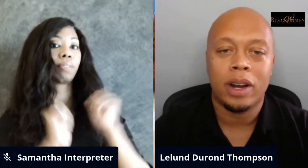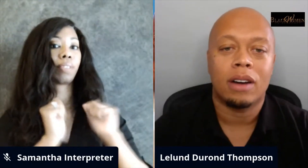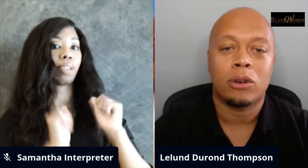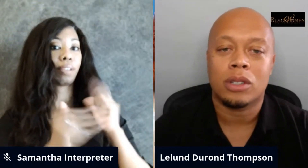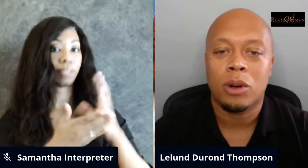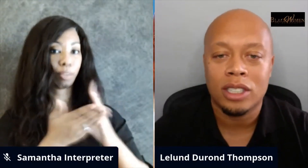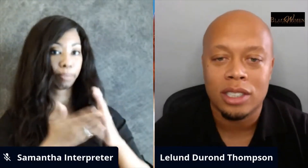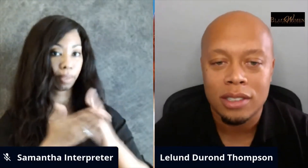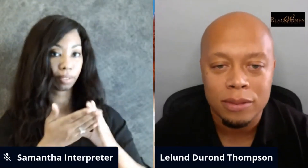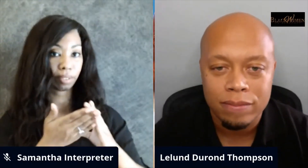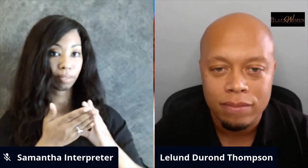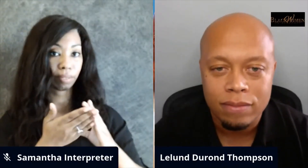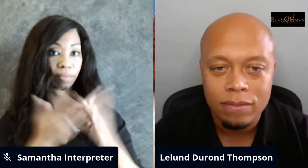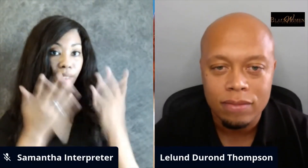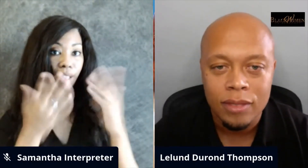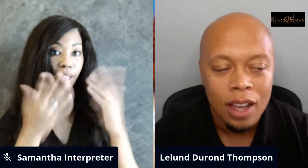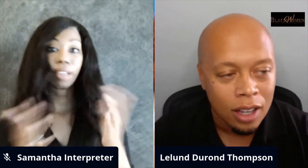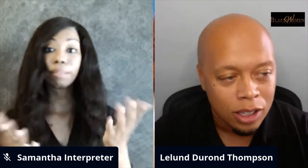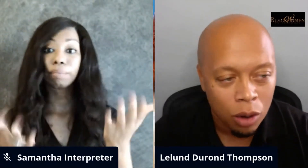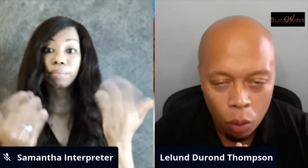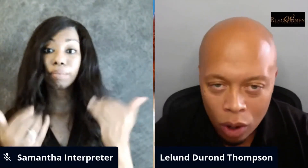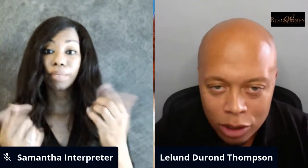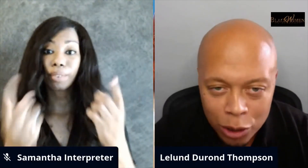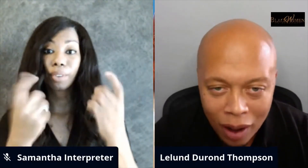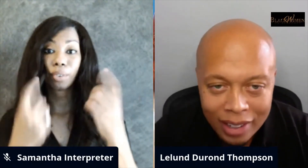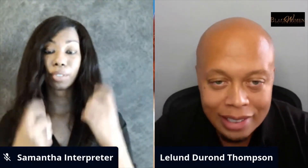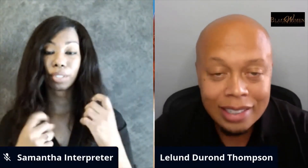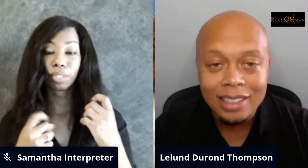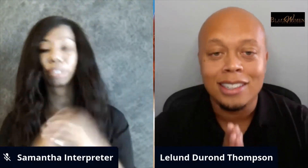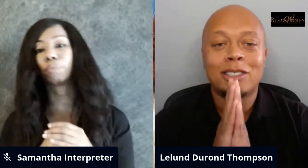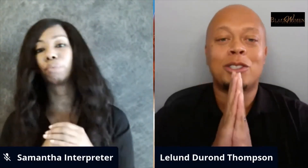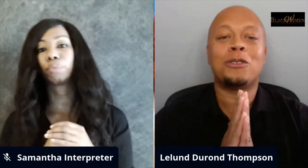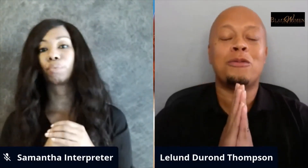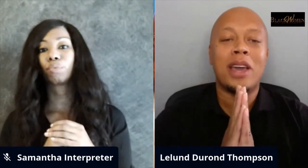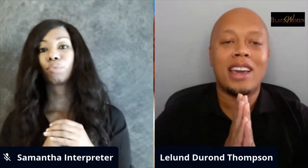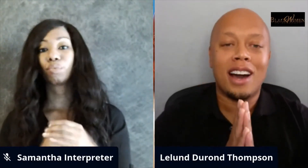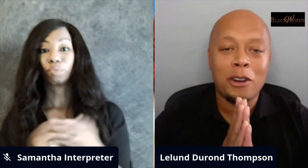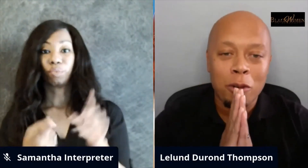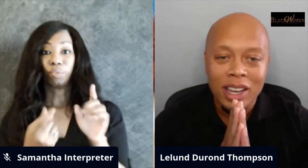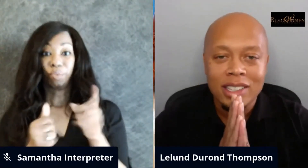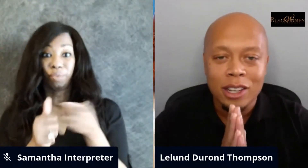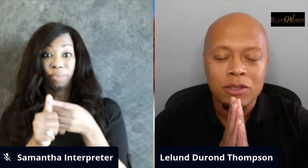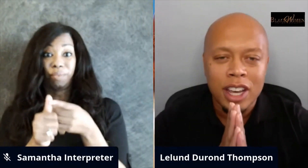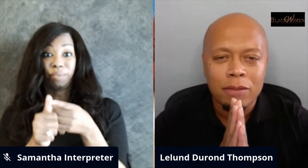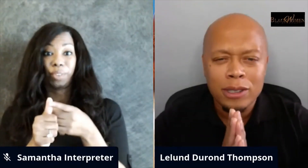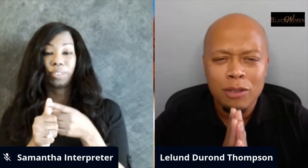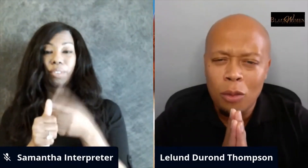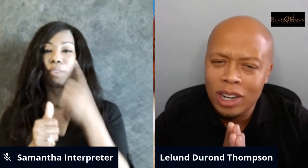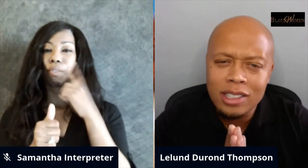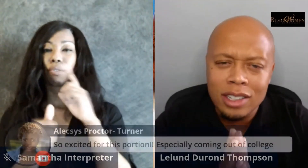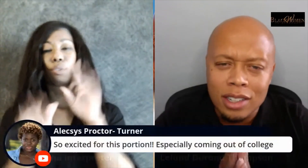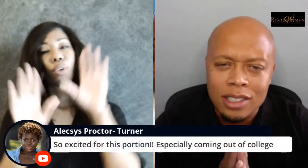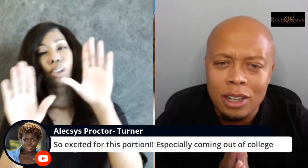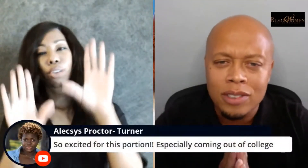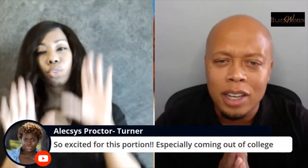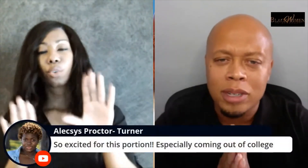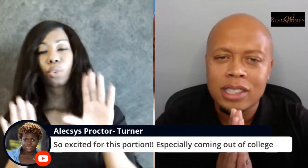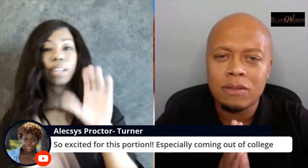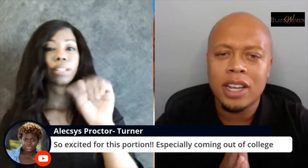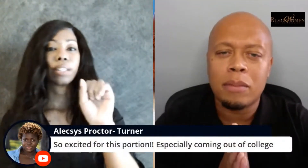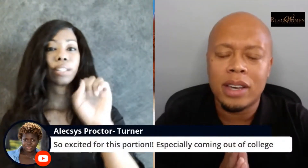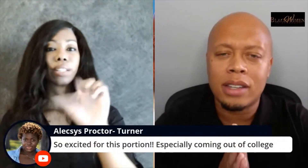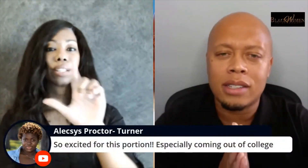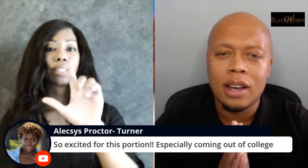we'll open it up for some questions. So what do I need to make a great self-tape? First of all, what is a self-tape?